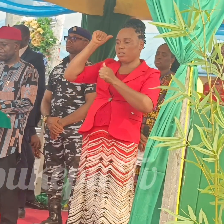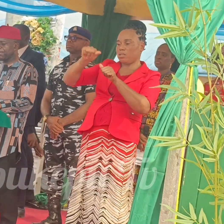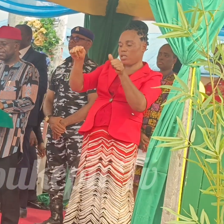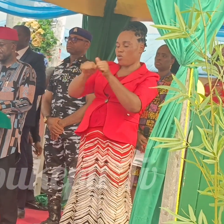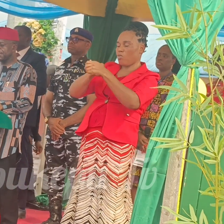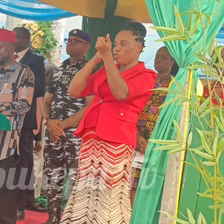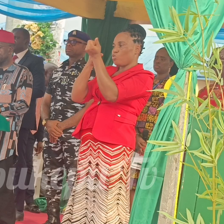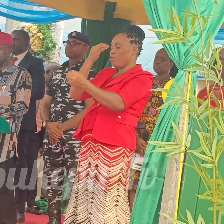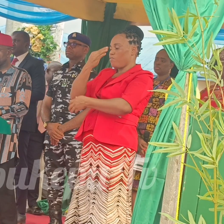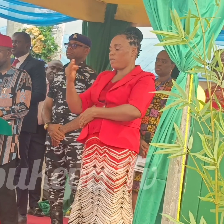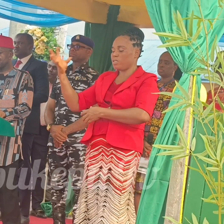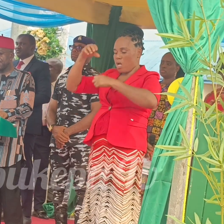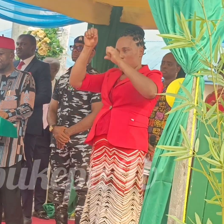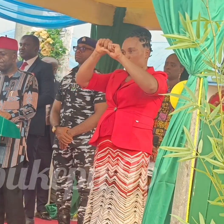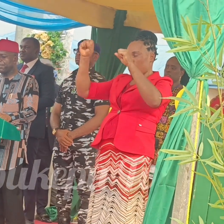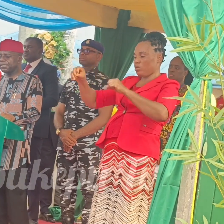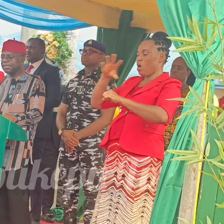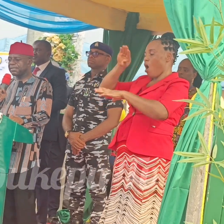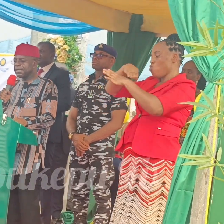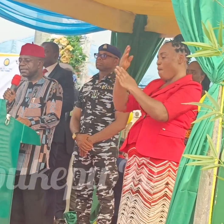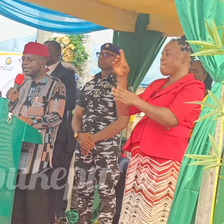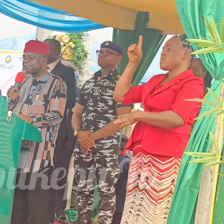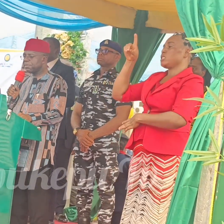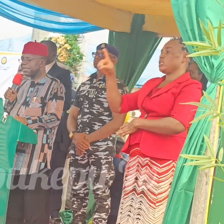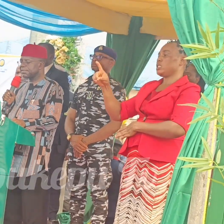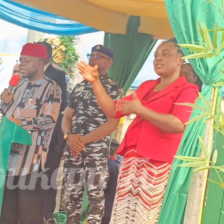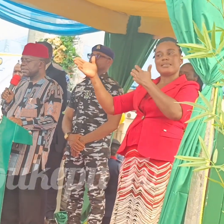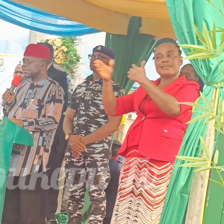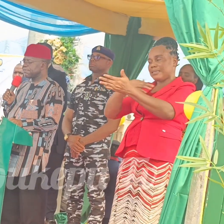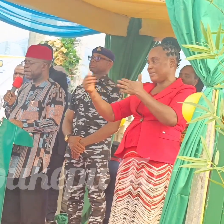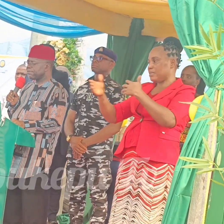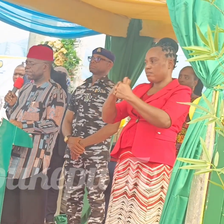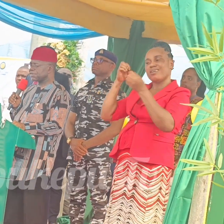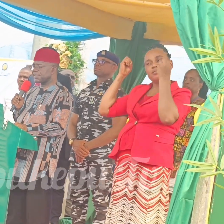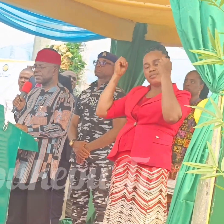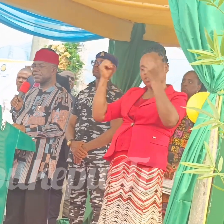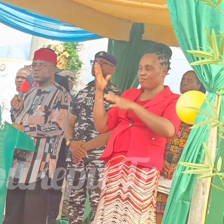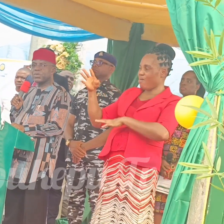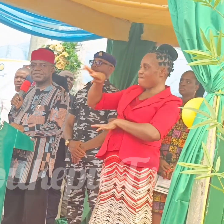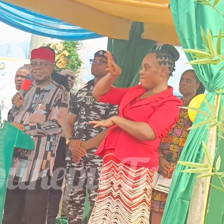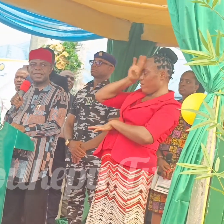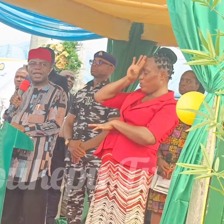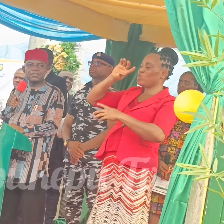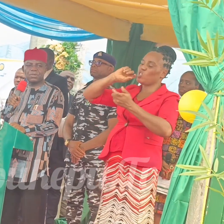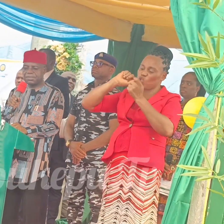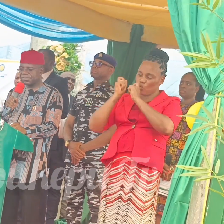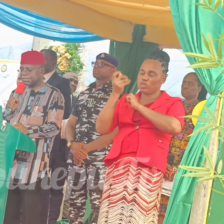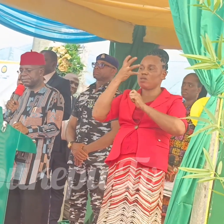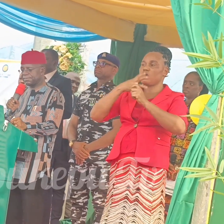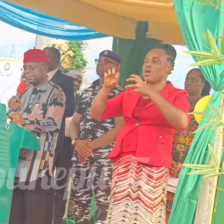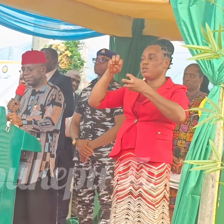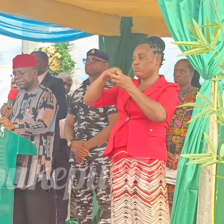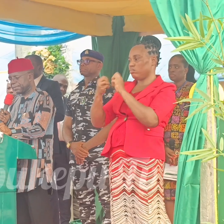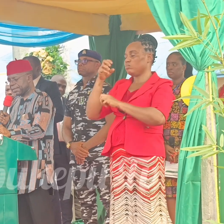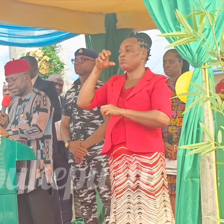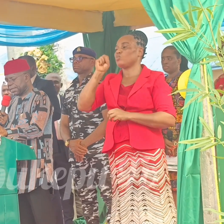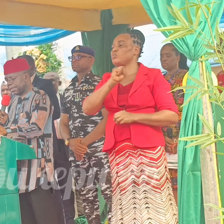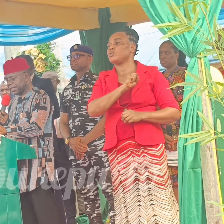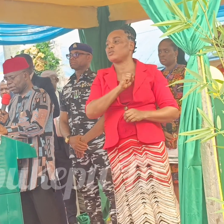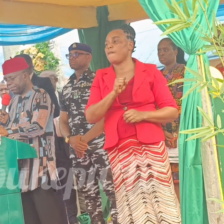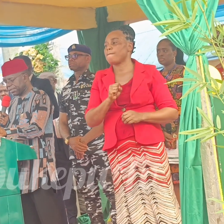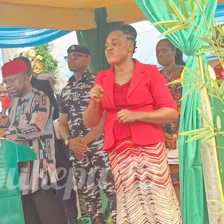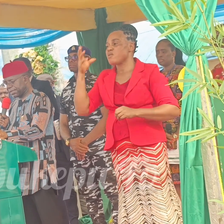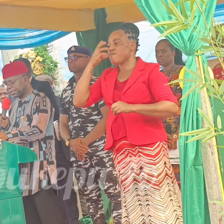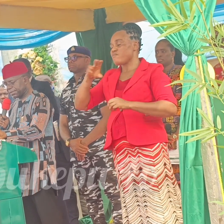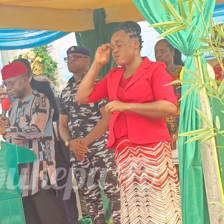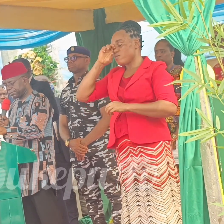support facilities and structures are completed, despite several frustrating twists and turns. The